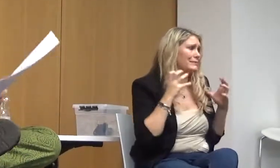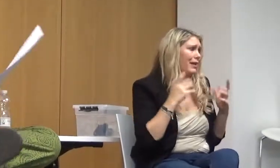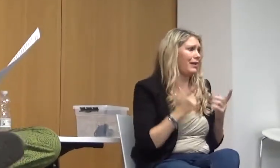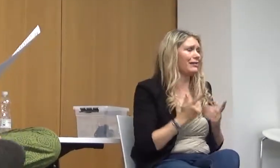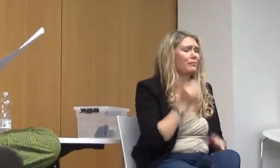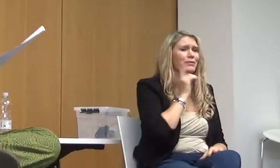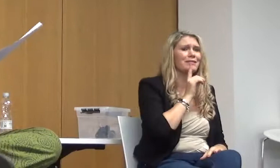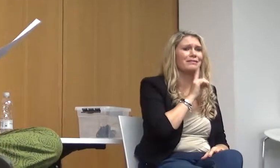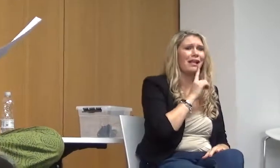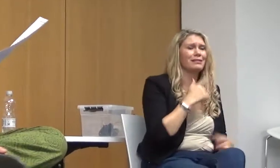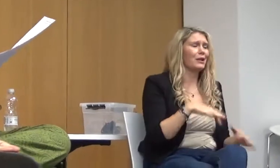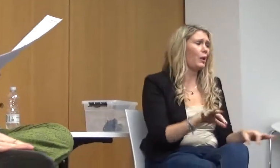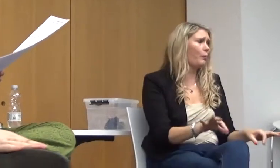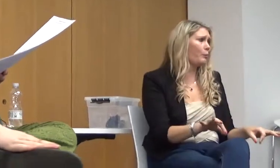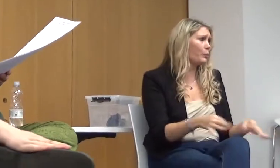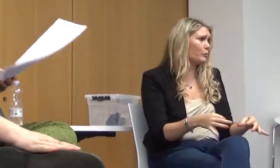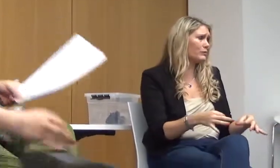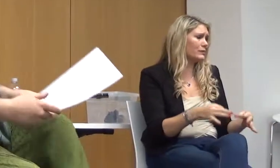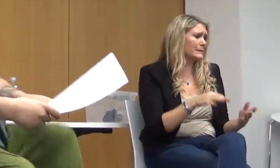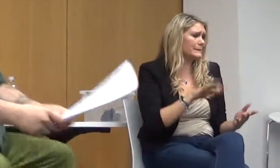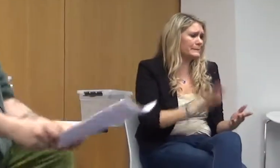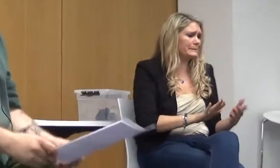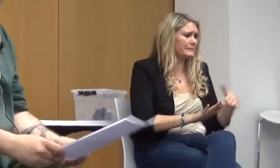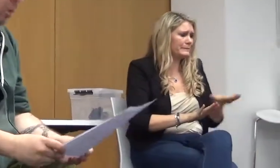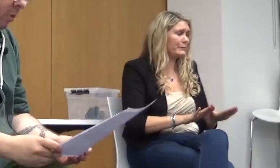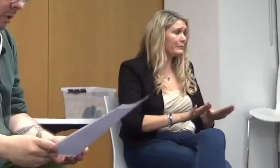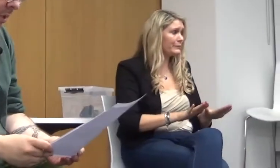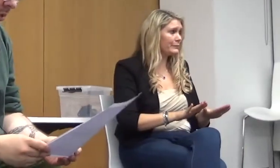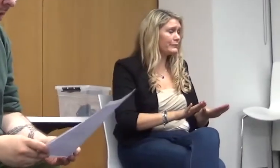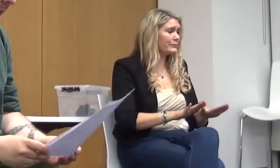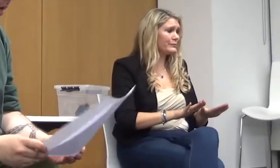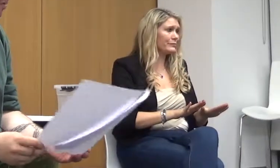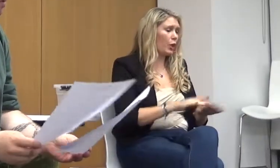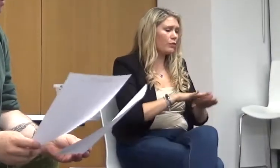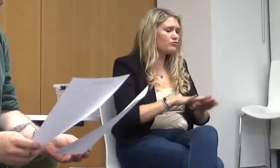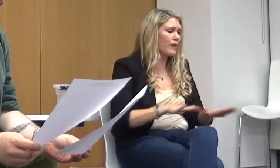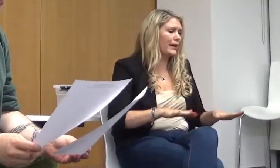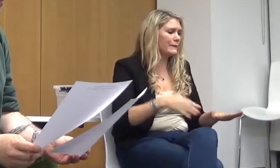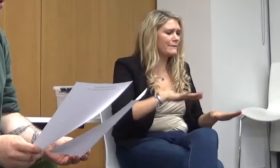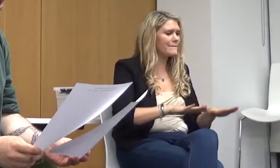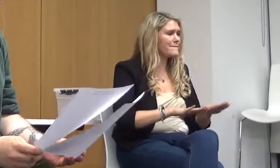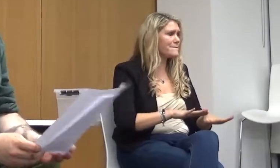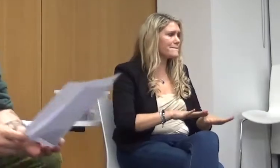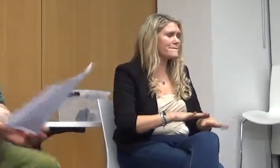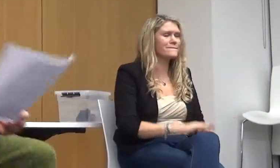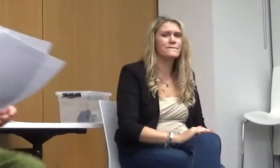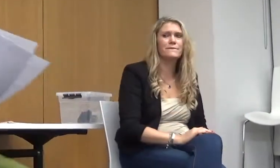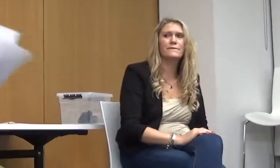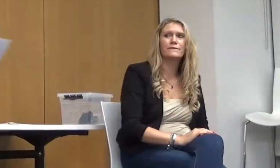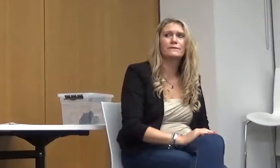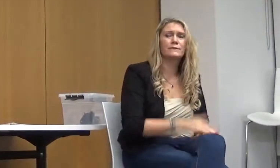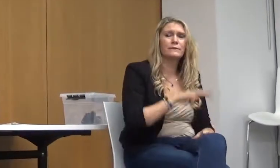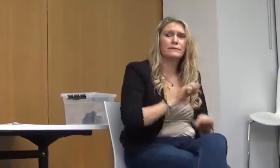boots firmly to the floor instead of boots to the ground. Our boots